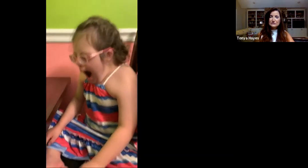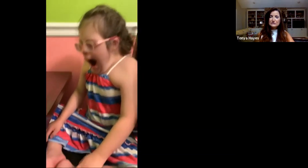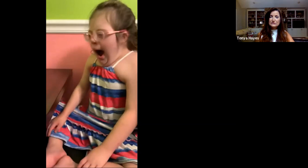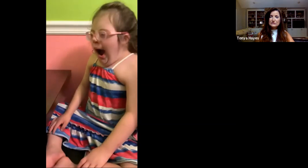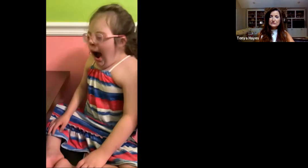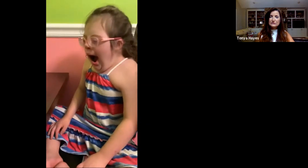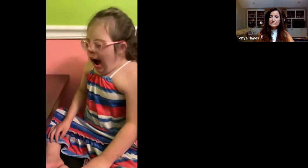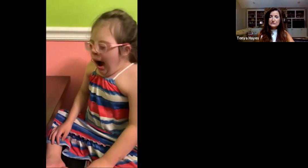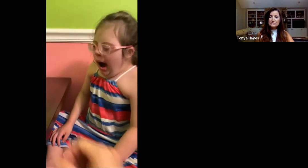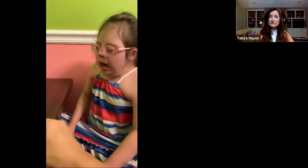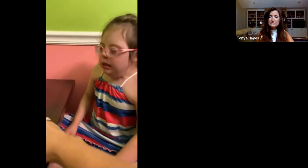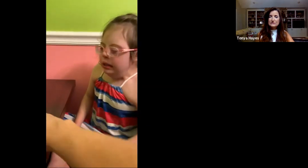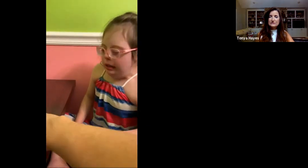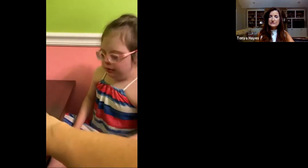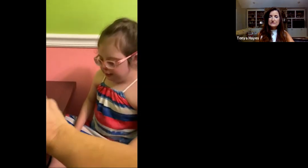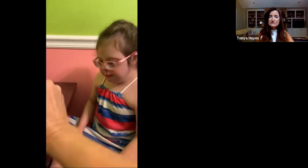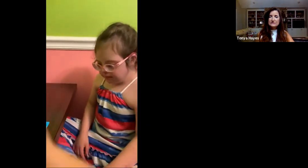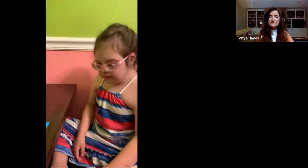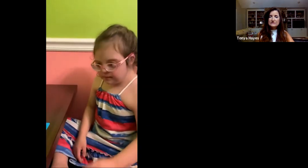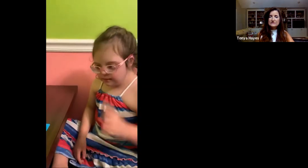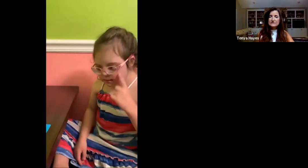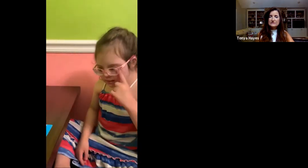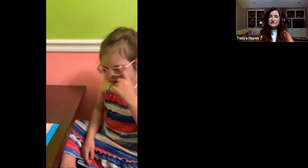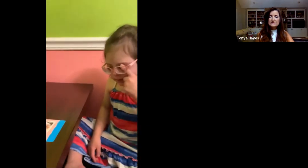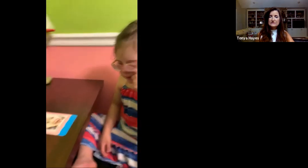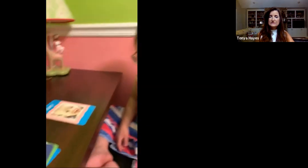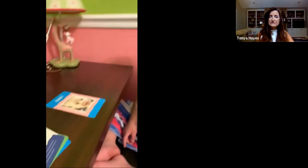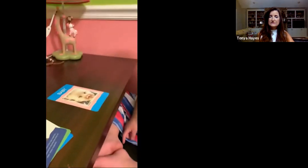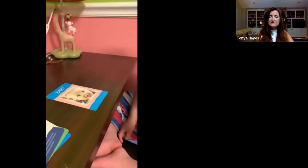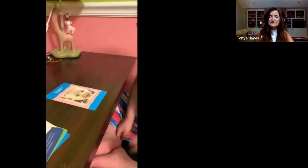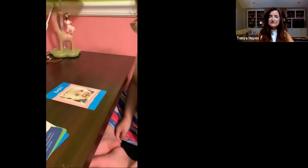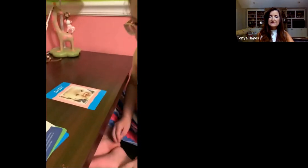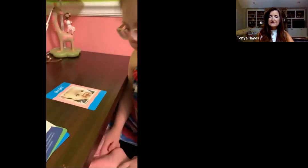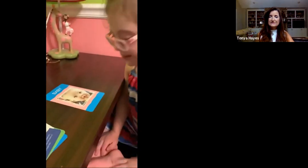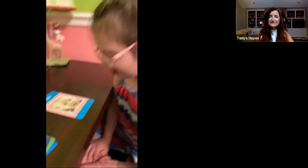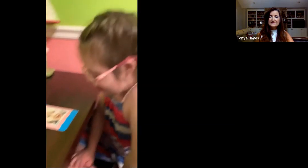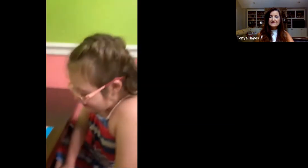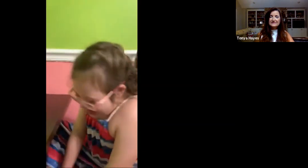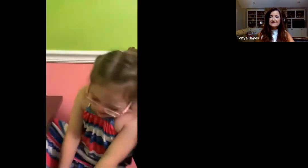shoes. Oh, big yawn. I wear shoes. Oh,